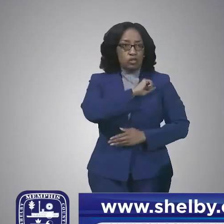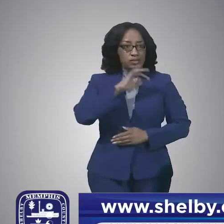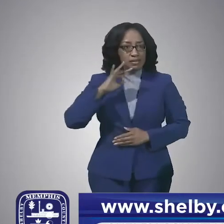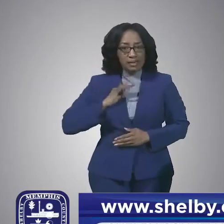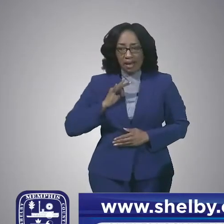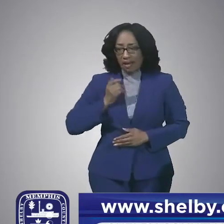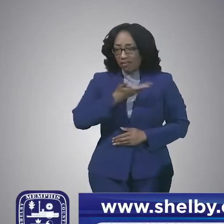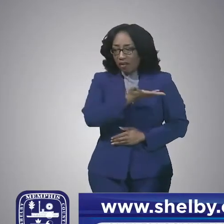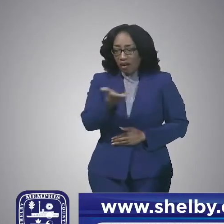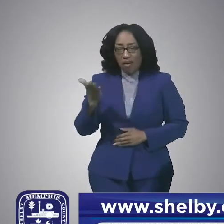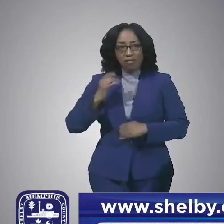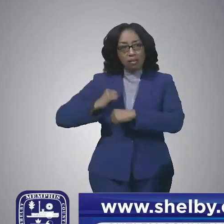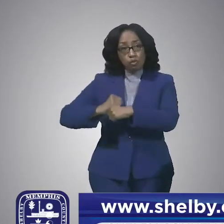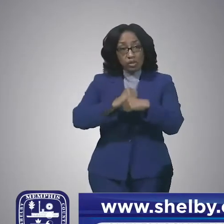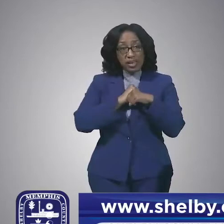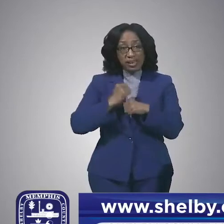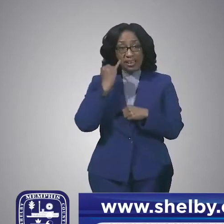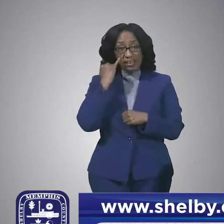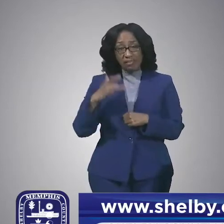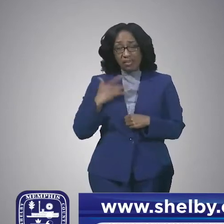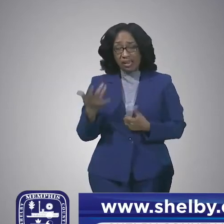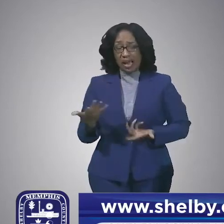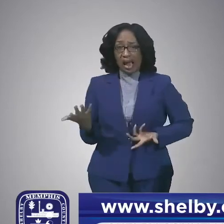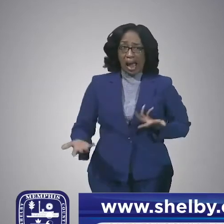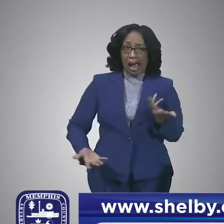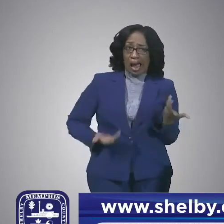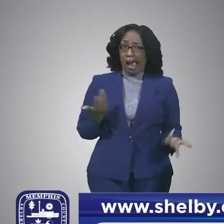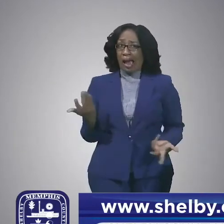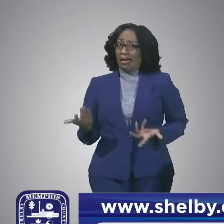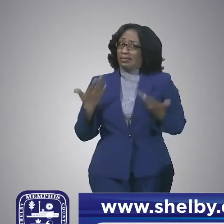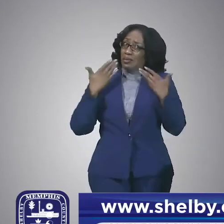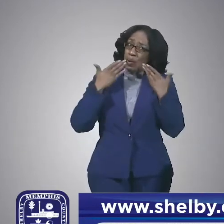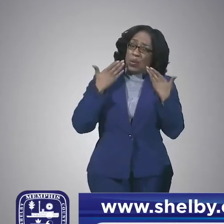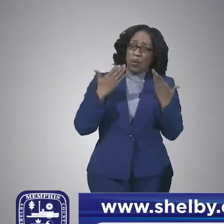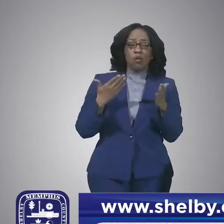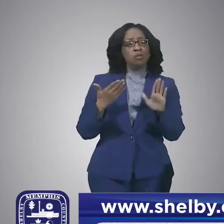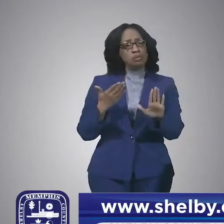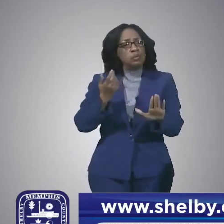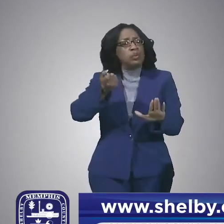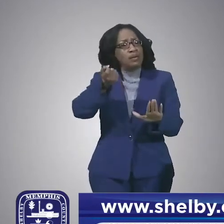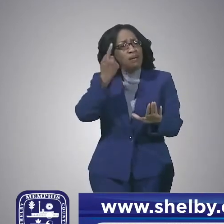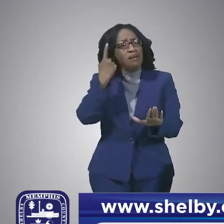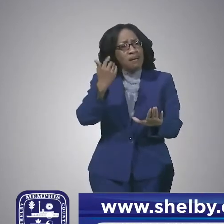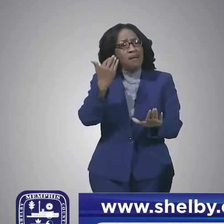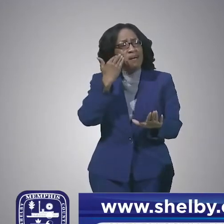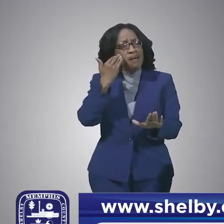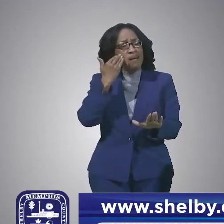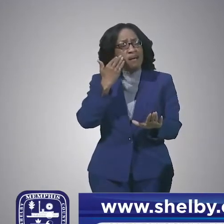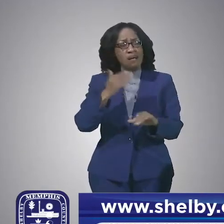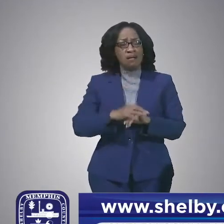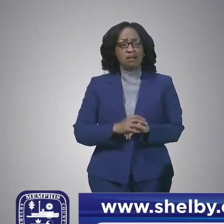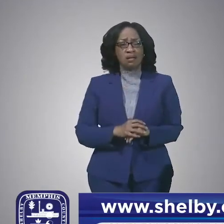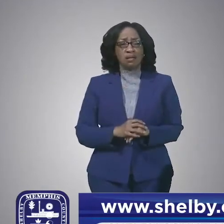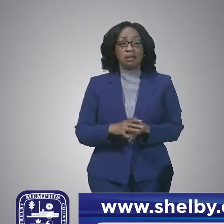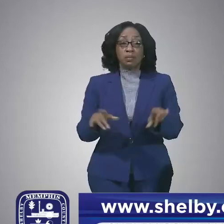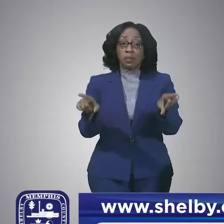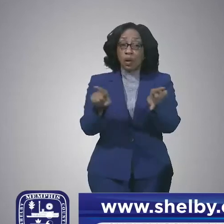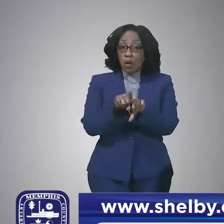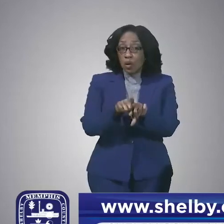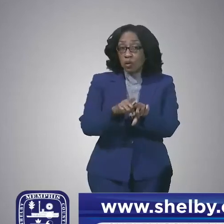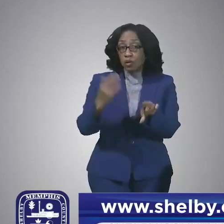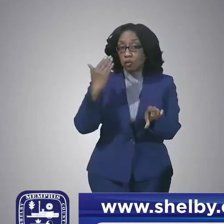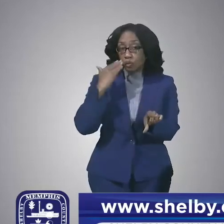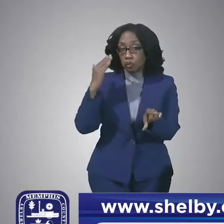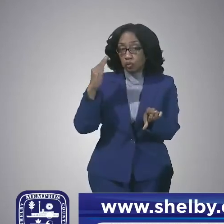your children. The hesitancy, we understand that, we know that it's out there, but we also